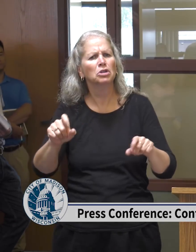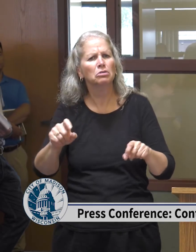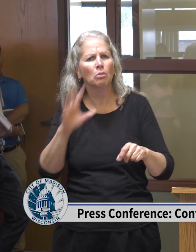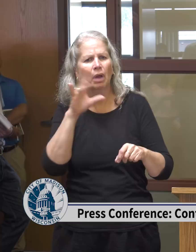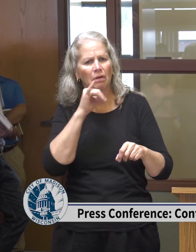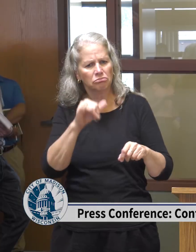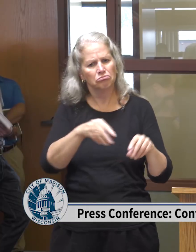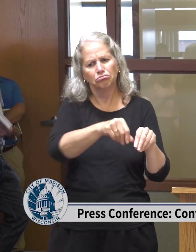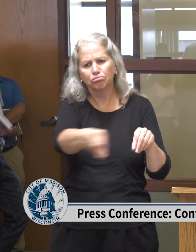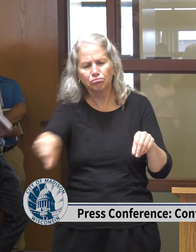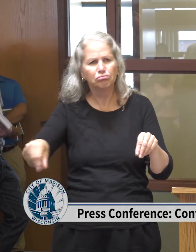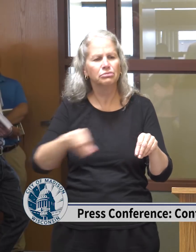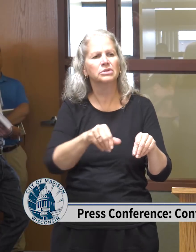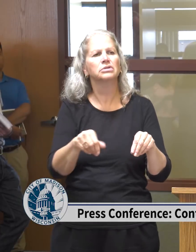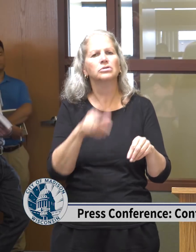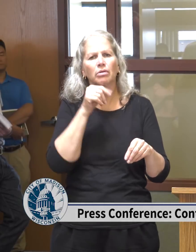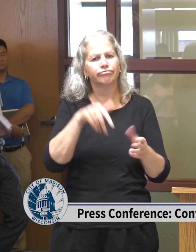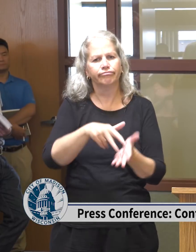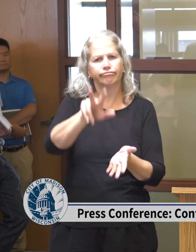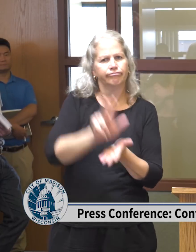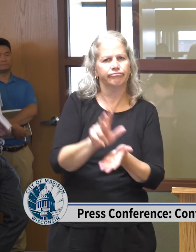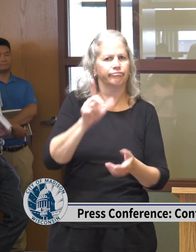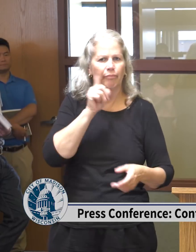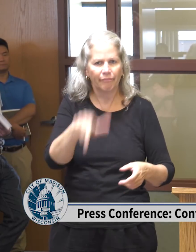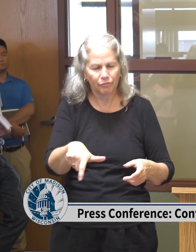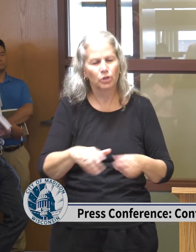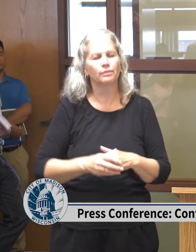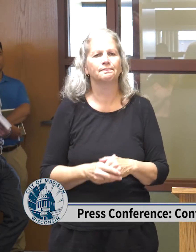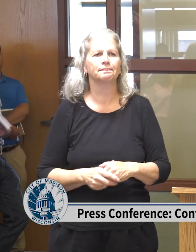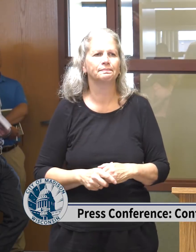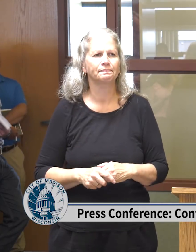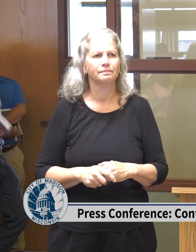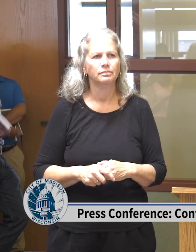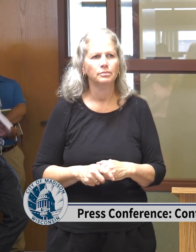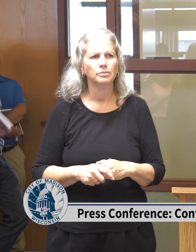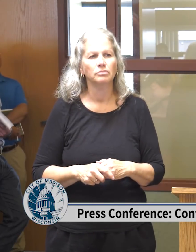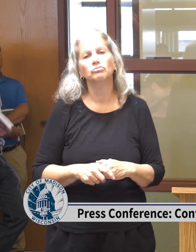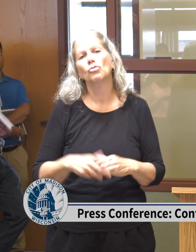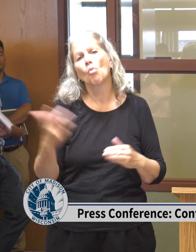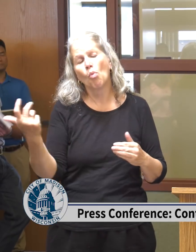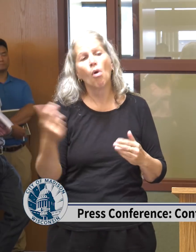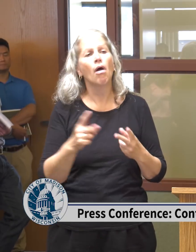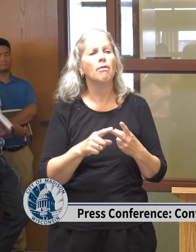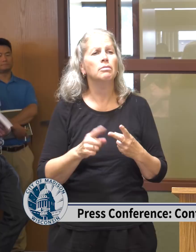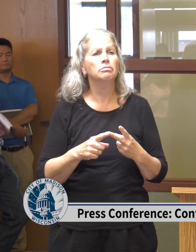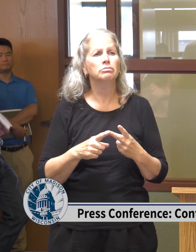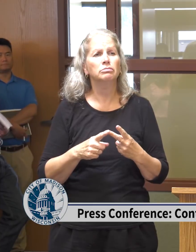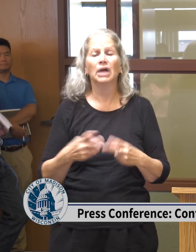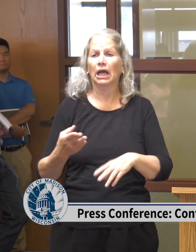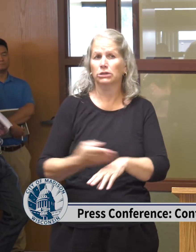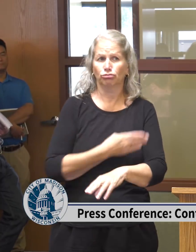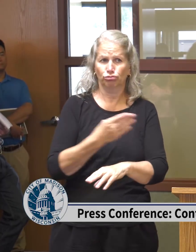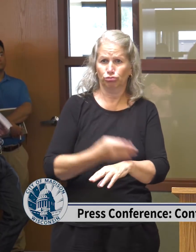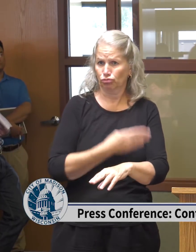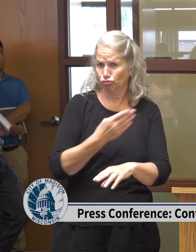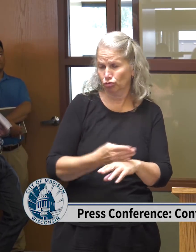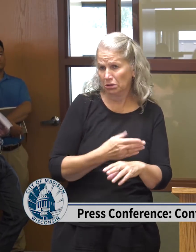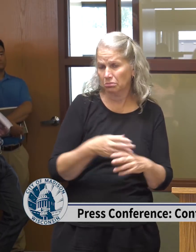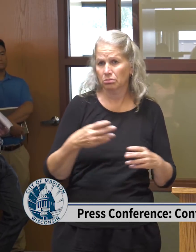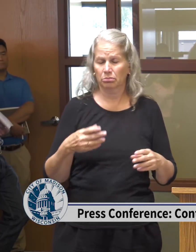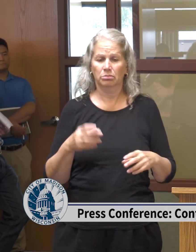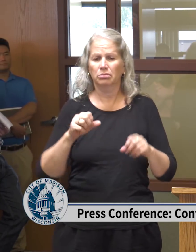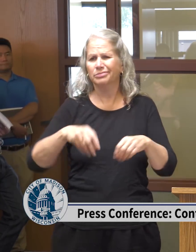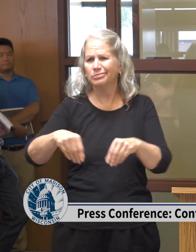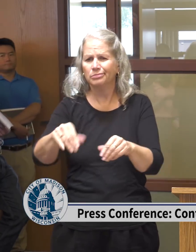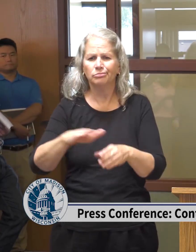Other uses may end up being as fill in construction sites. Those sandbags that get wet